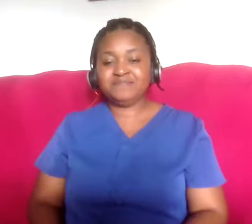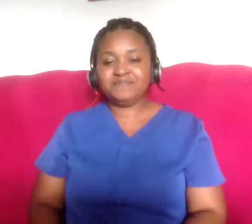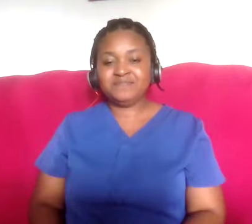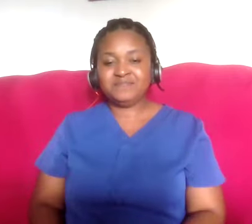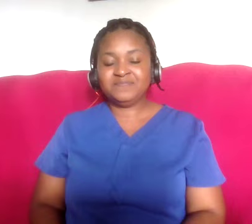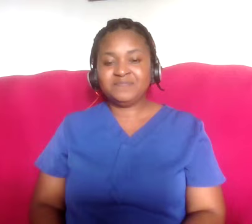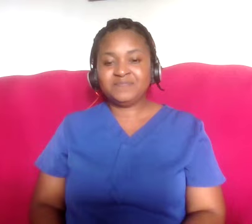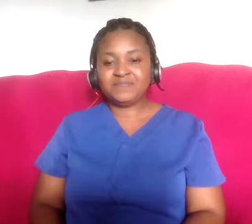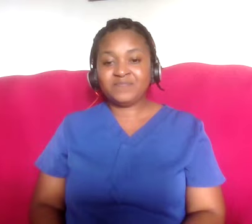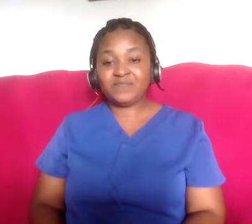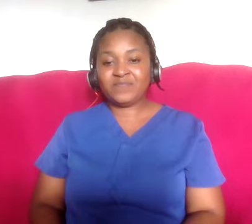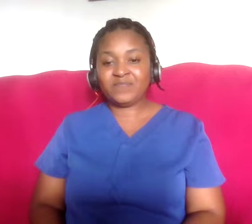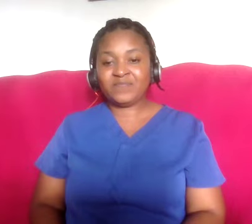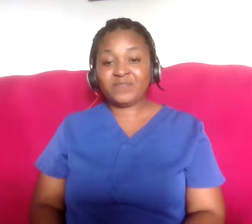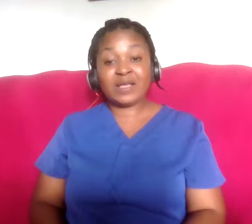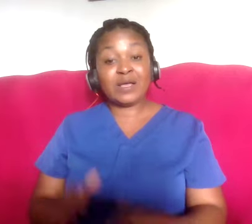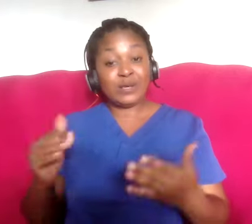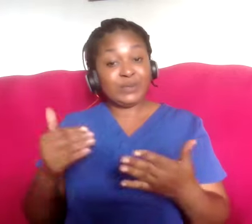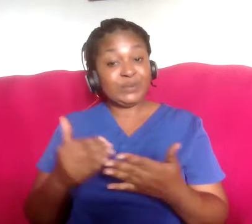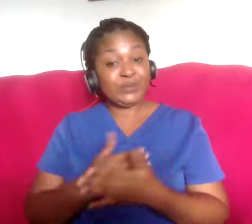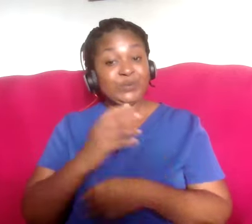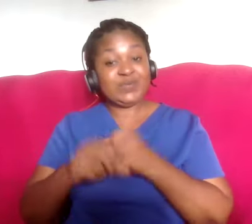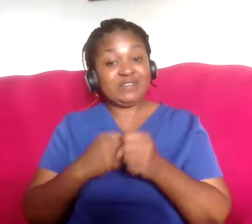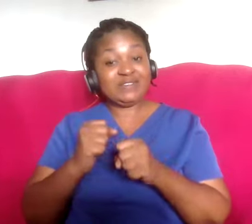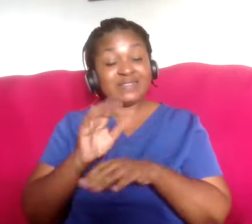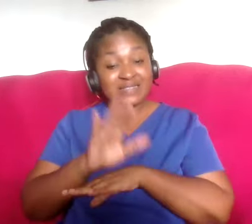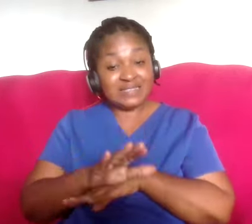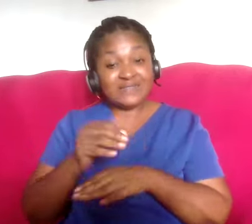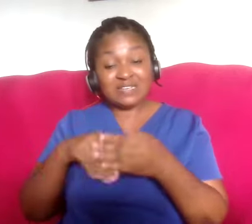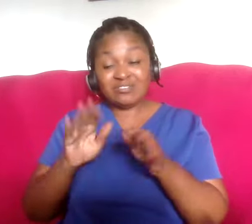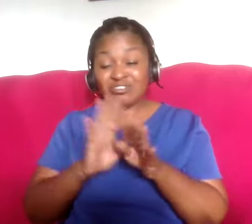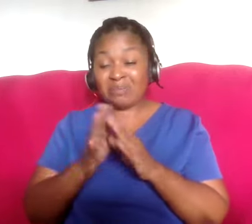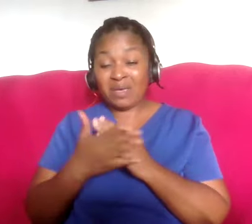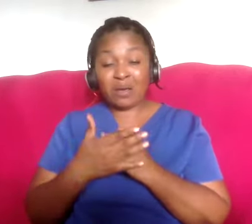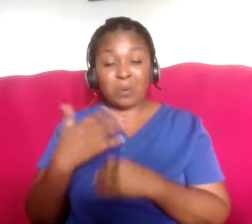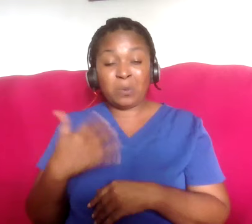New Year's Eve in Jamaica is like no other.